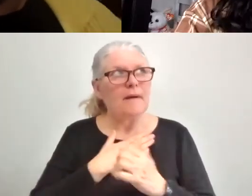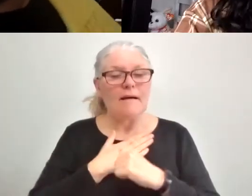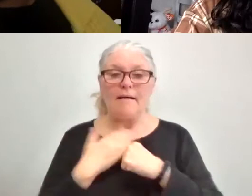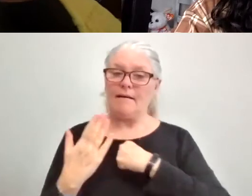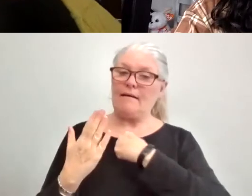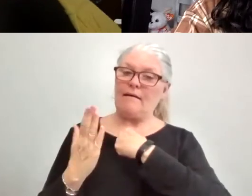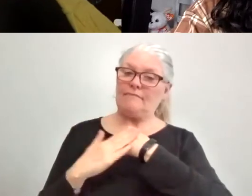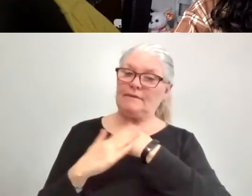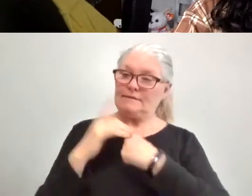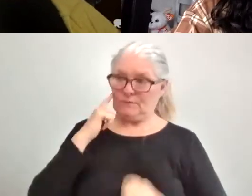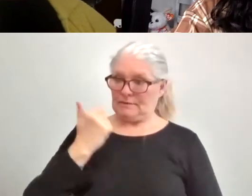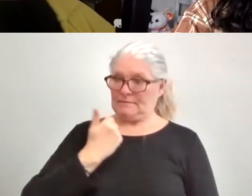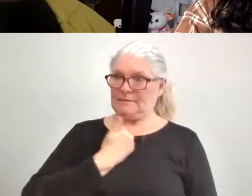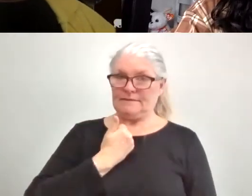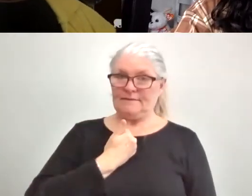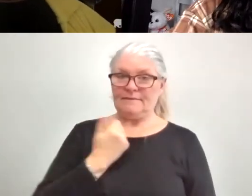know,